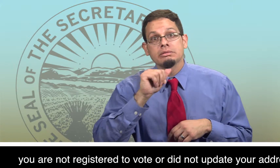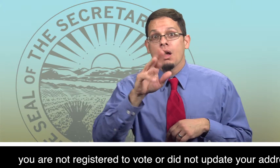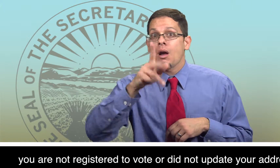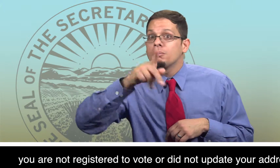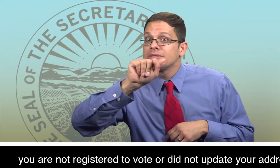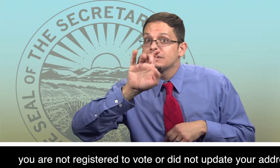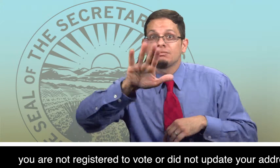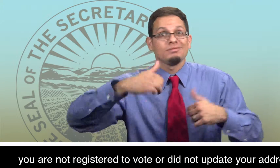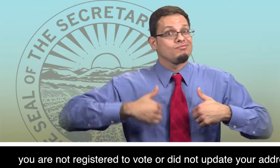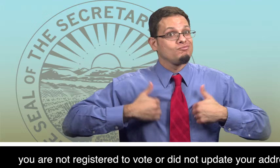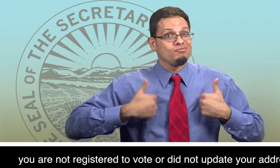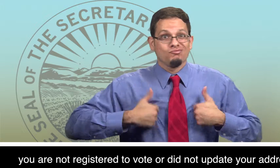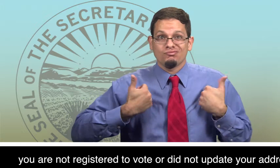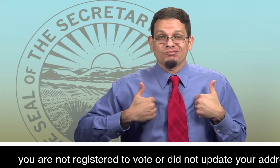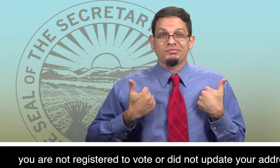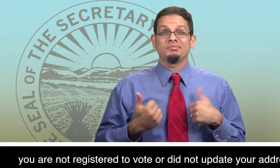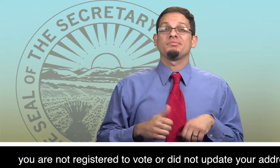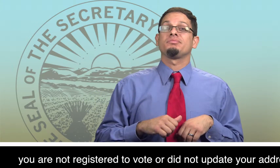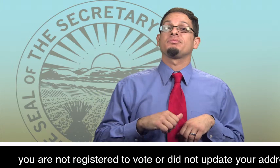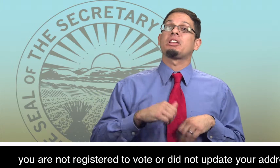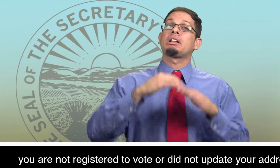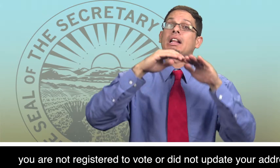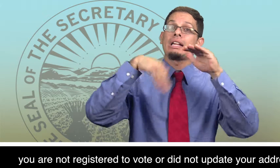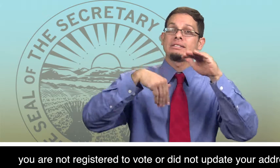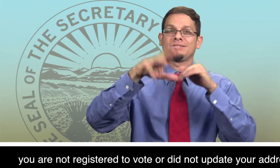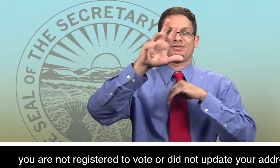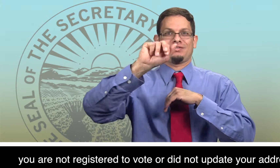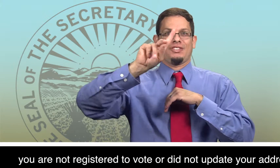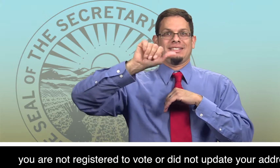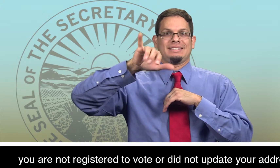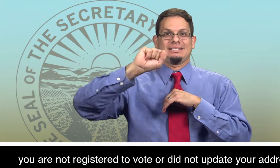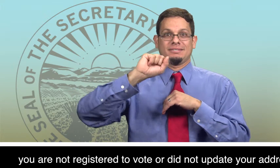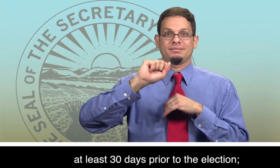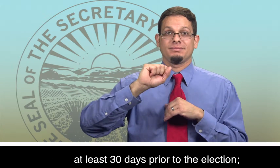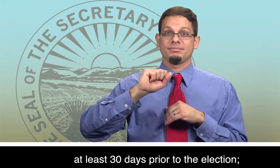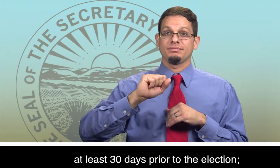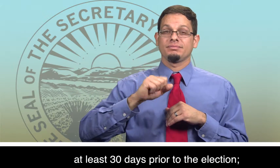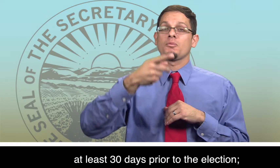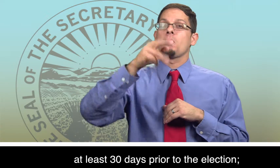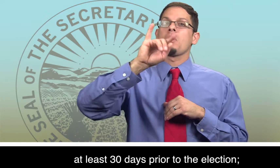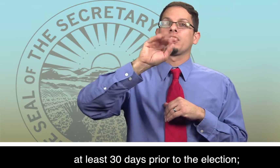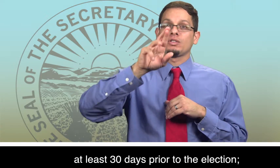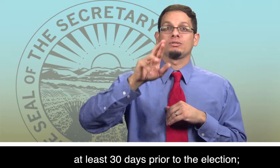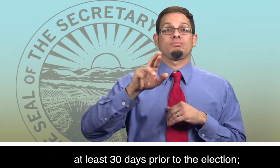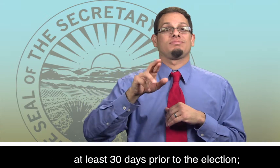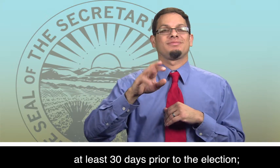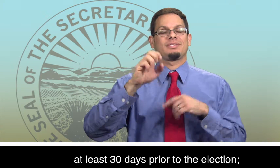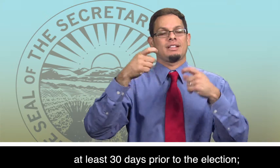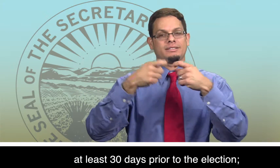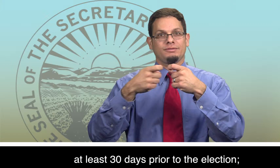you are not registered to vote or did not update your address at least 30 days prior to the